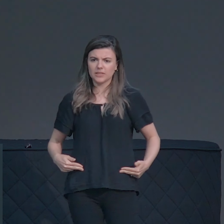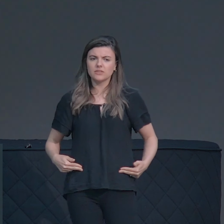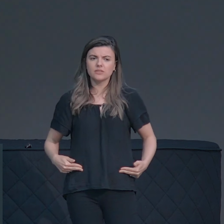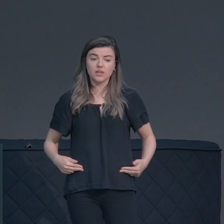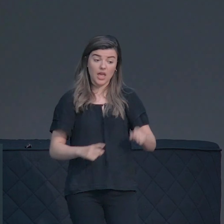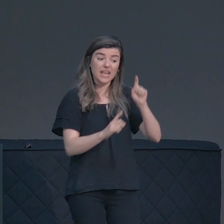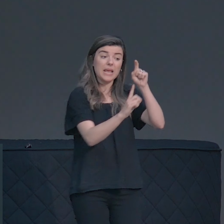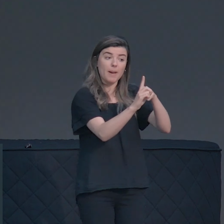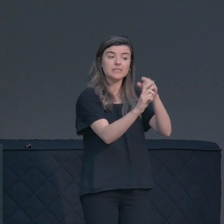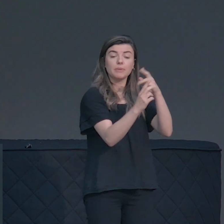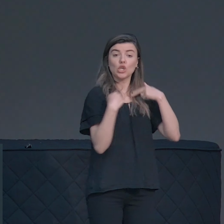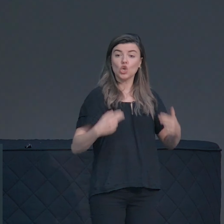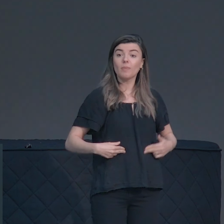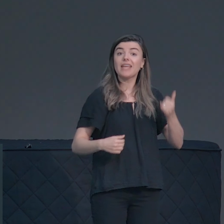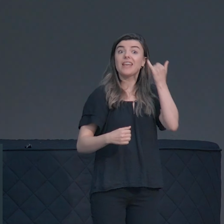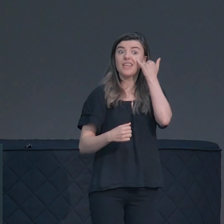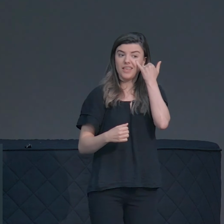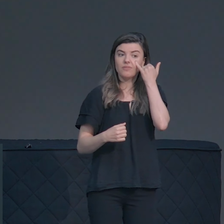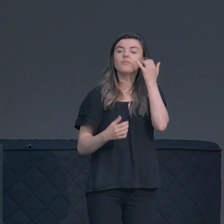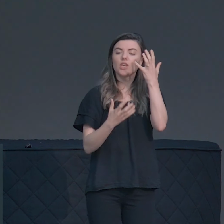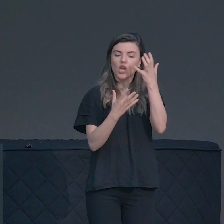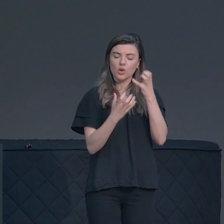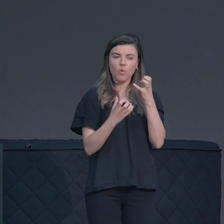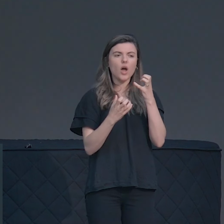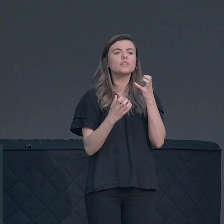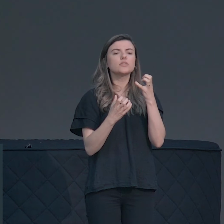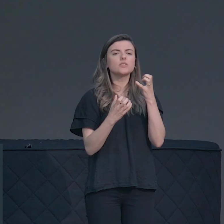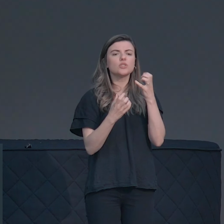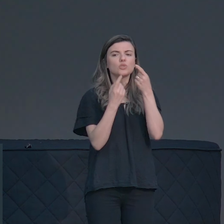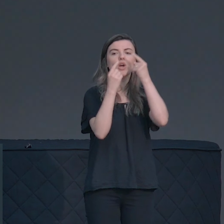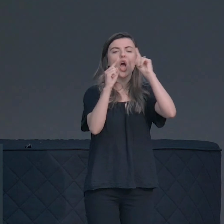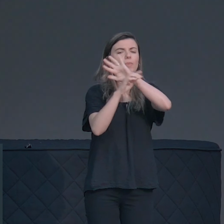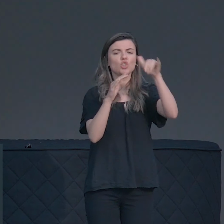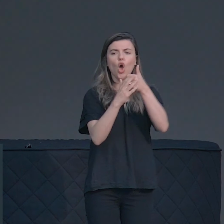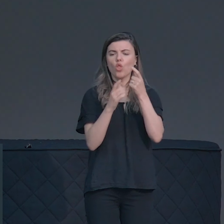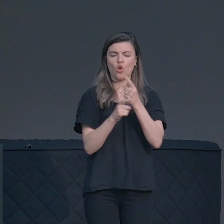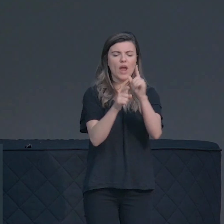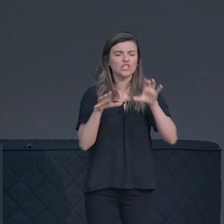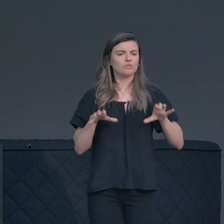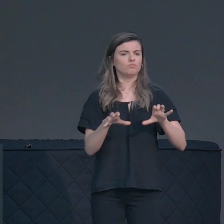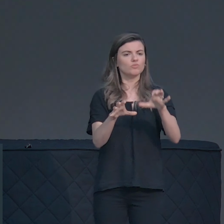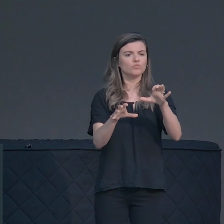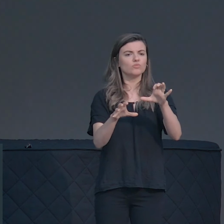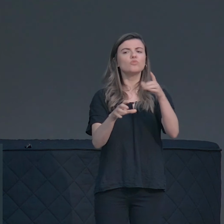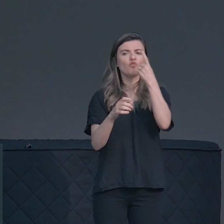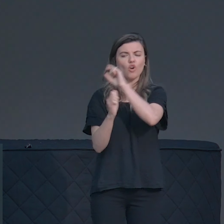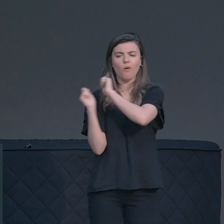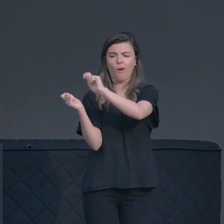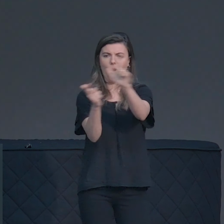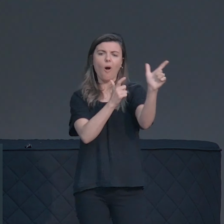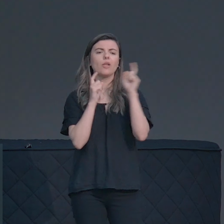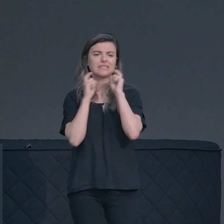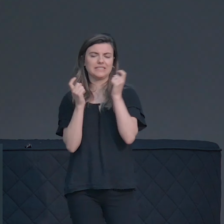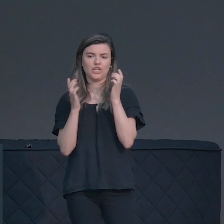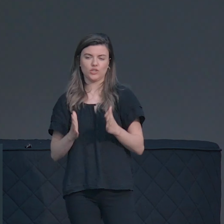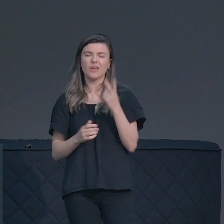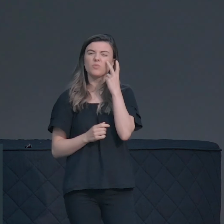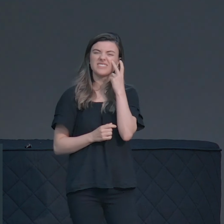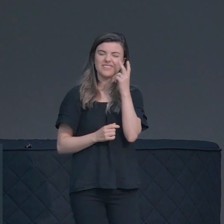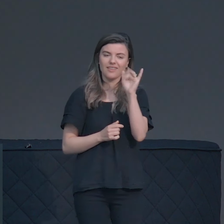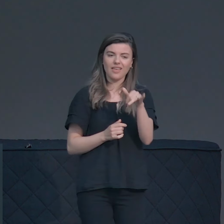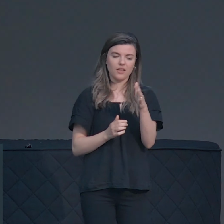human if he's going to fulfill all the righteousness that he has come to do on behalf of all sinners. And you'll see